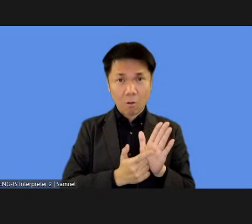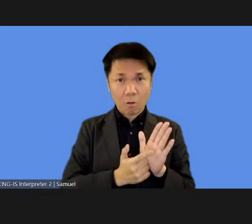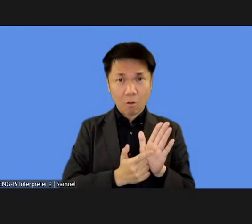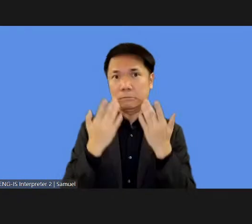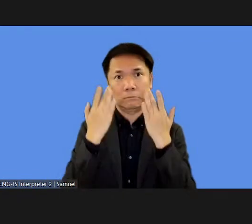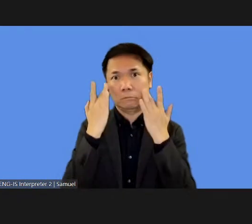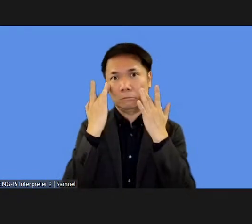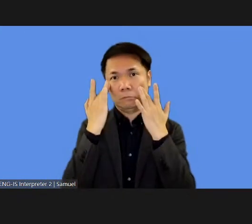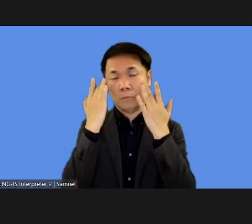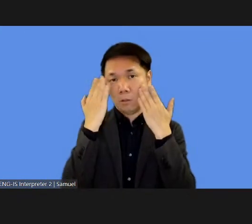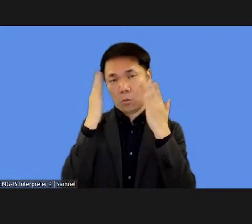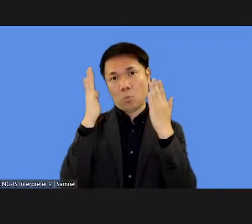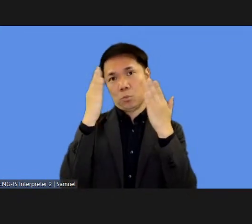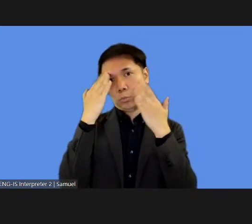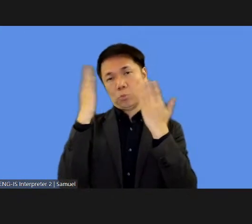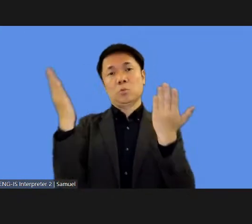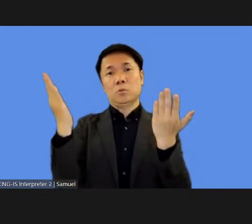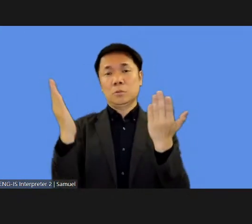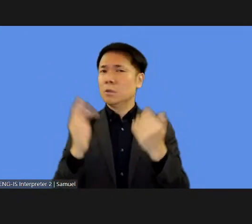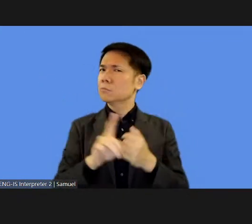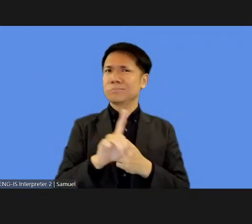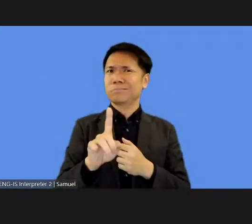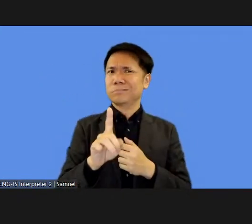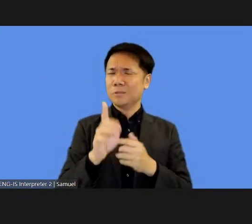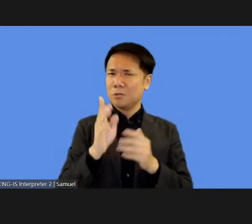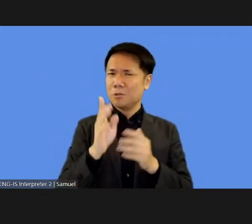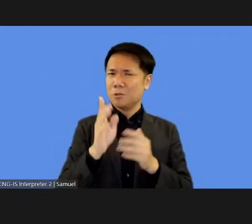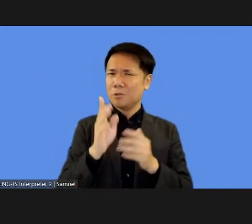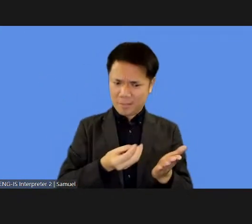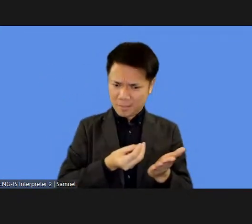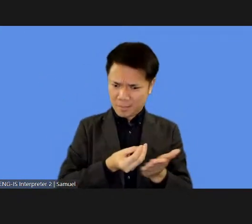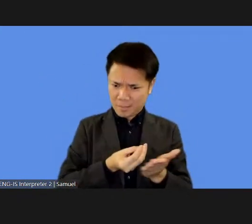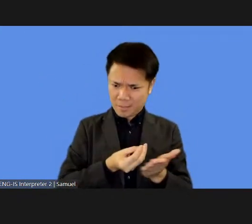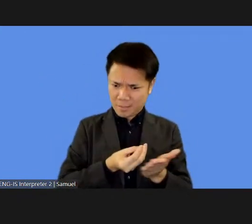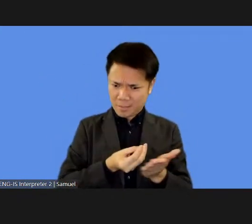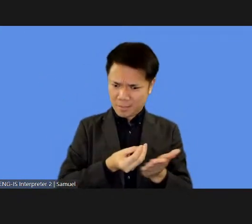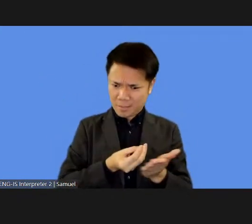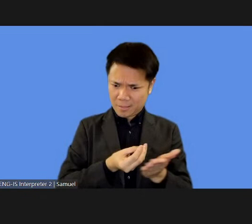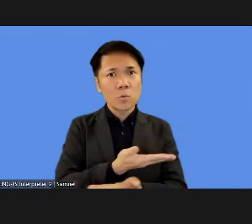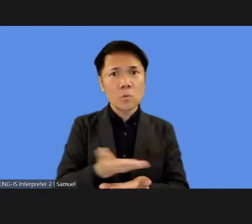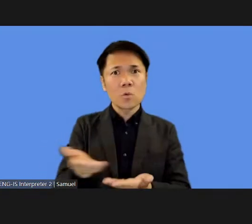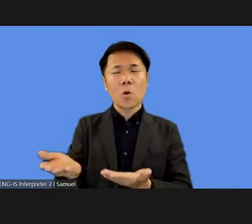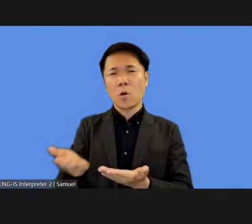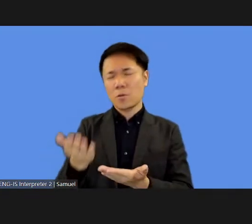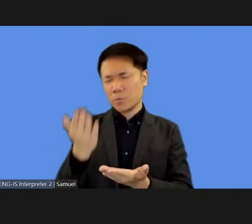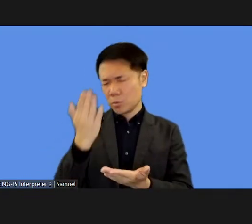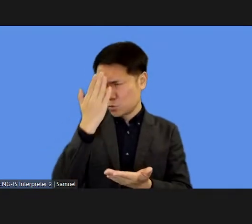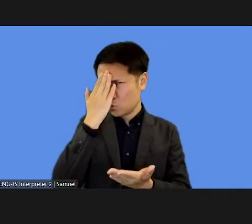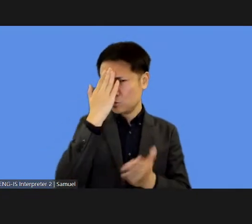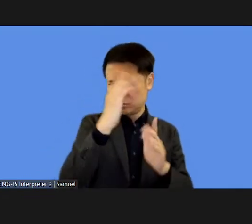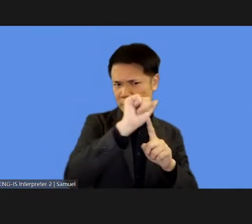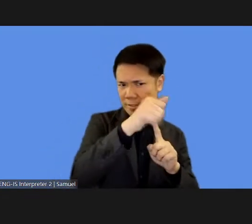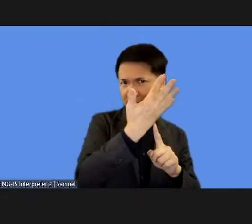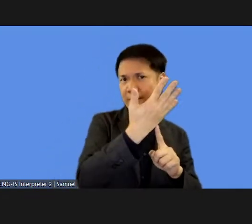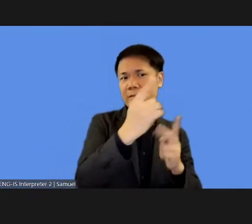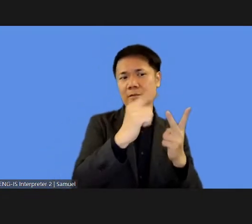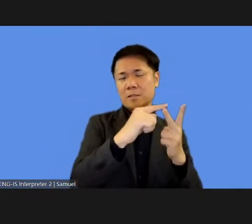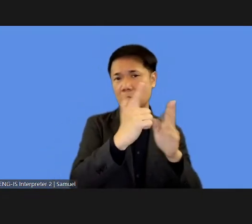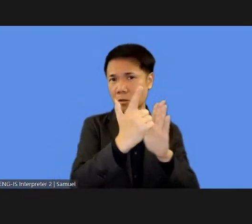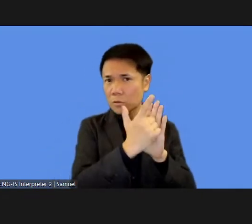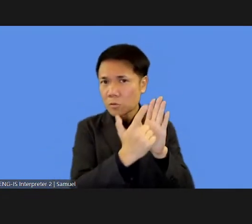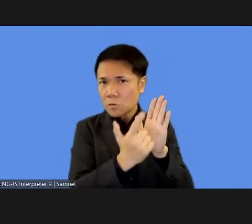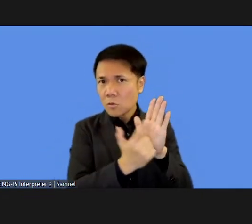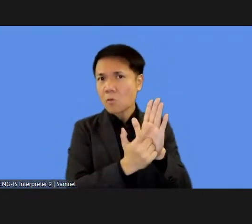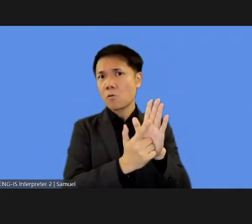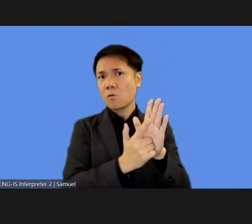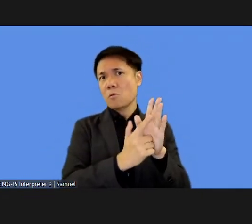processes. So there's need to ensure that we have a whole of society approach in this implementation and acceleration process, that